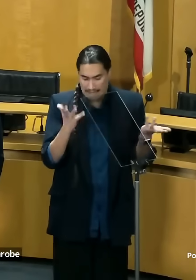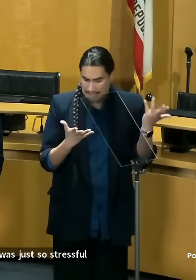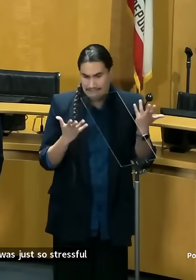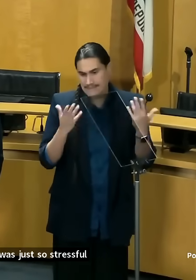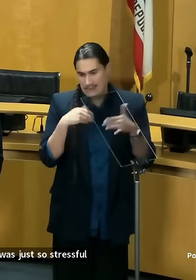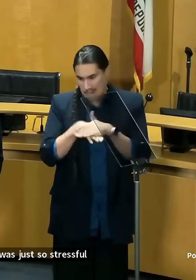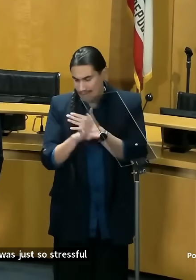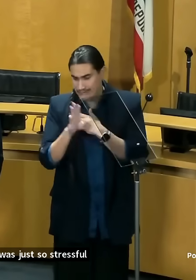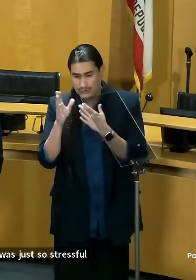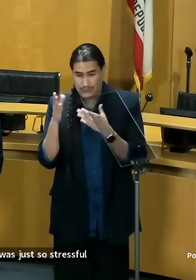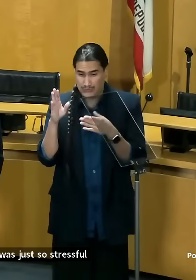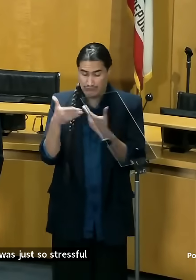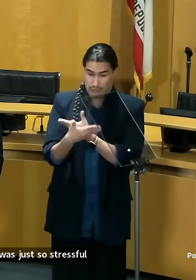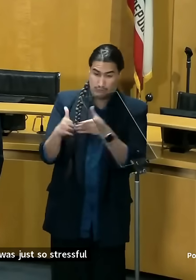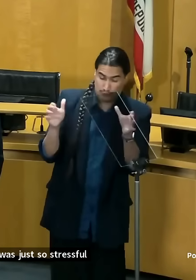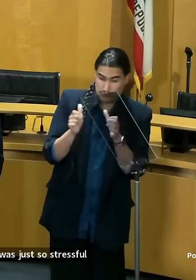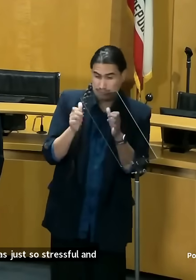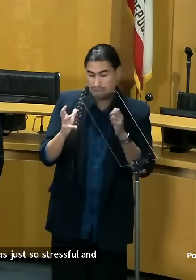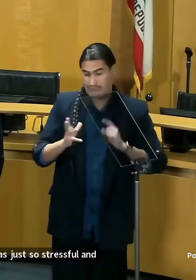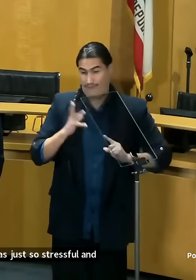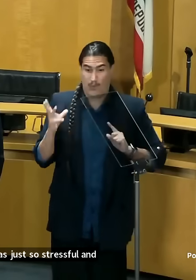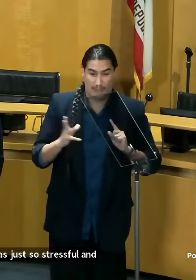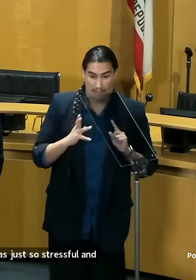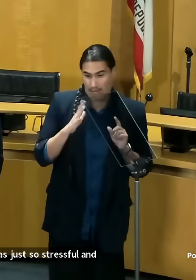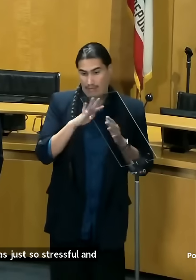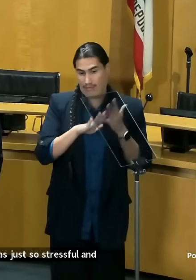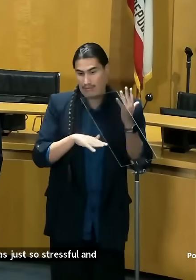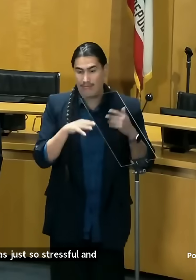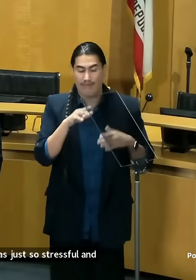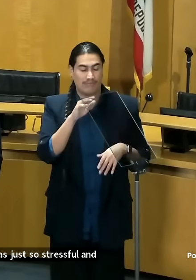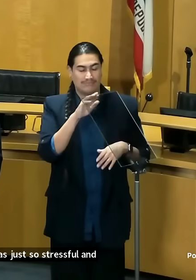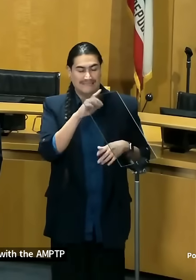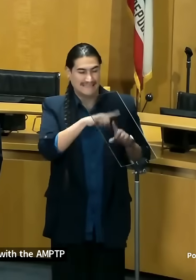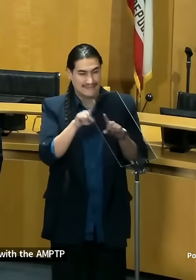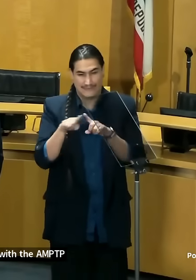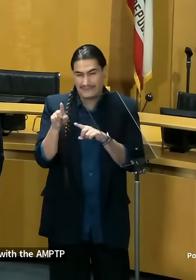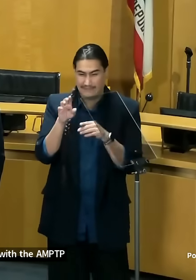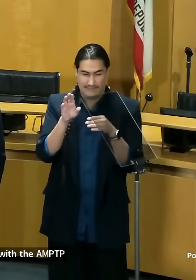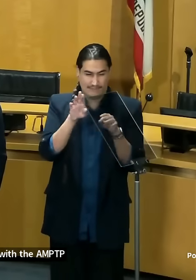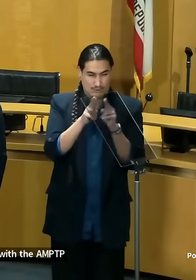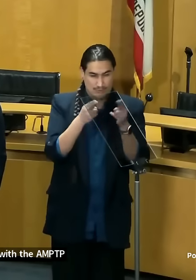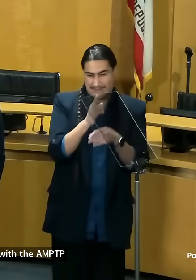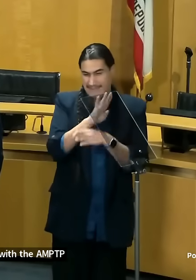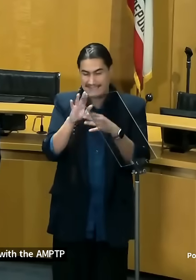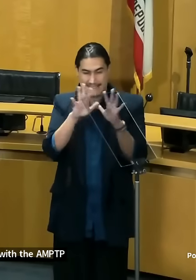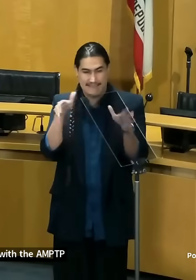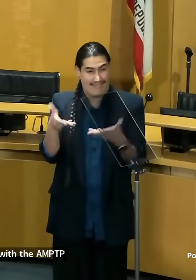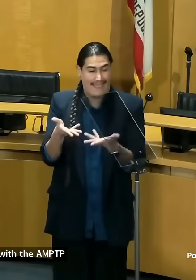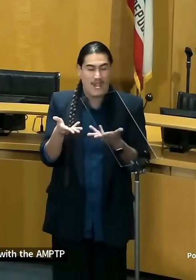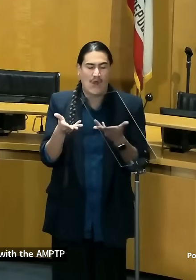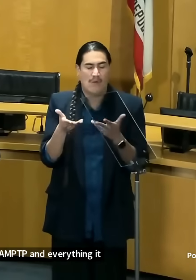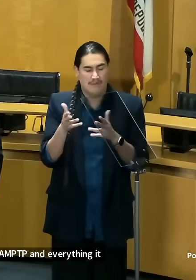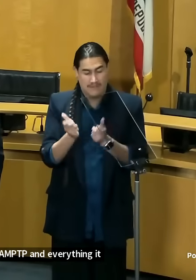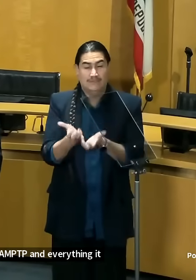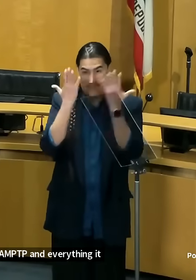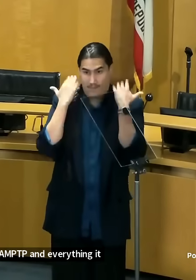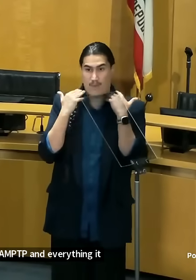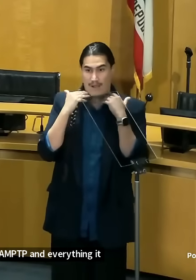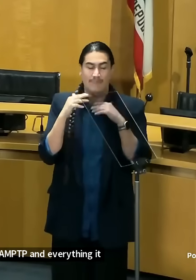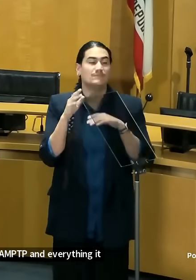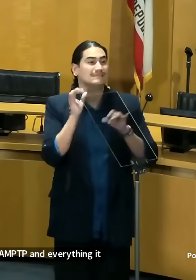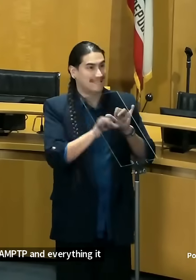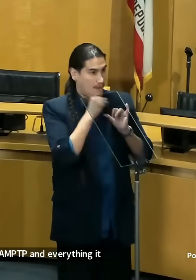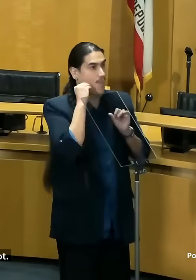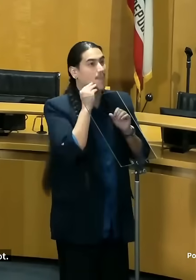going into the room with the AMPTP and everything, it was a lot. So if I could be home with my dog, it